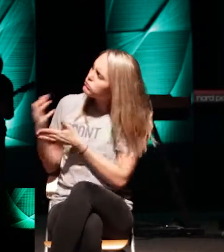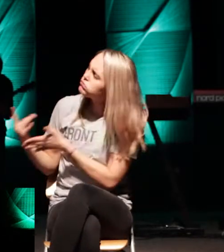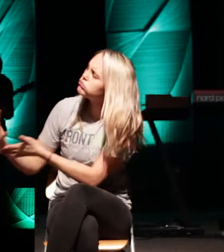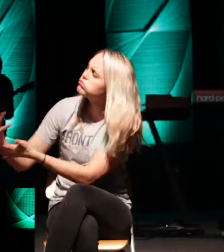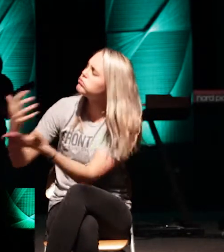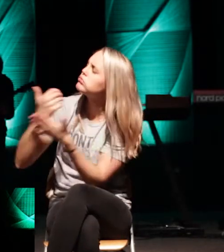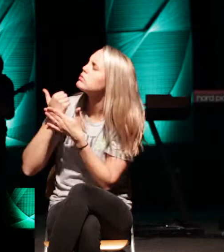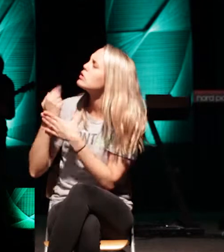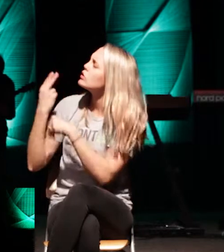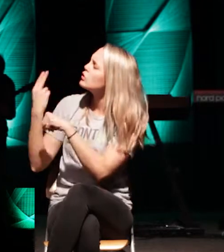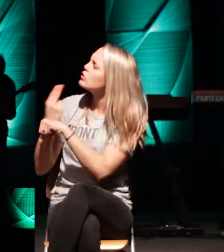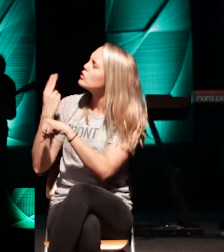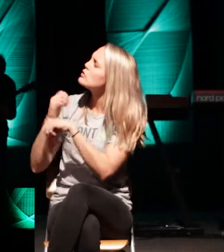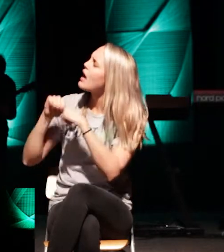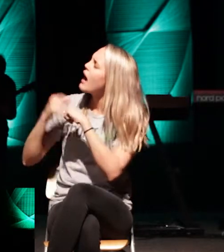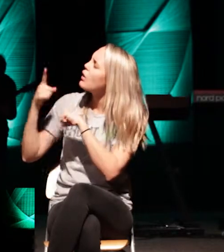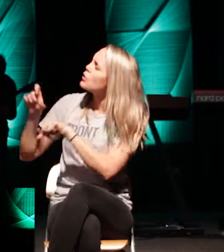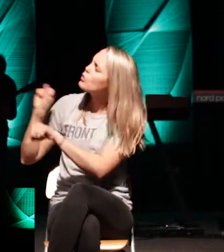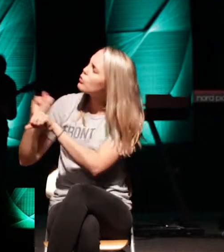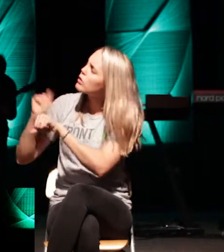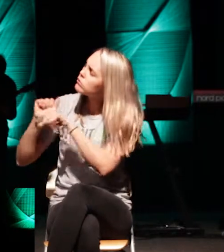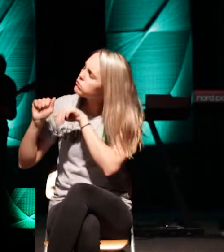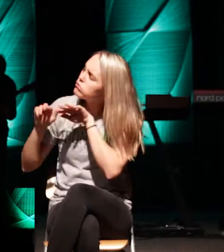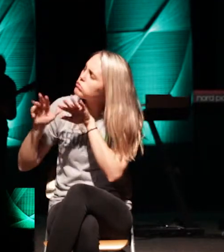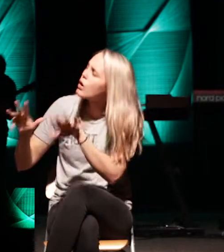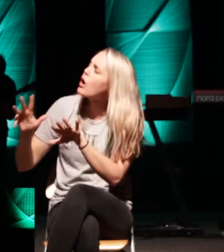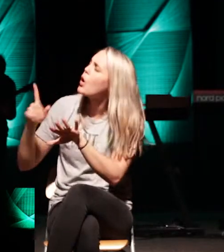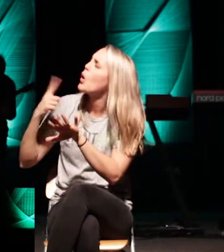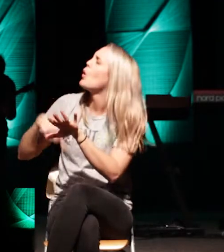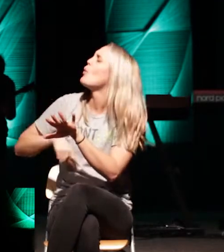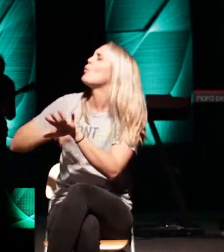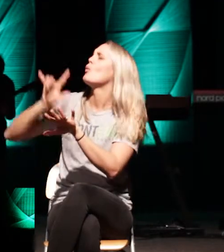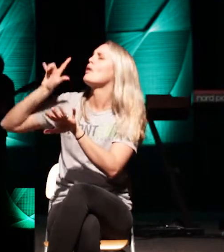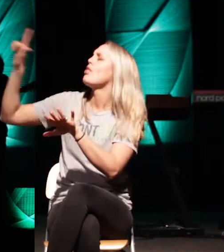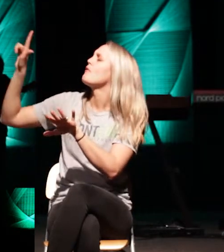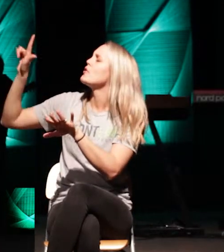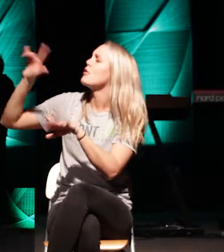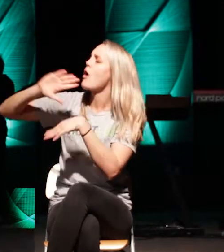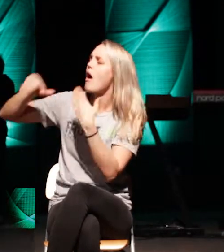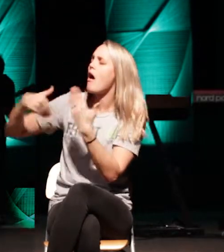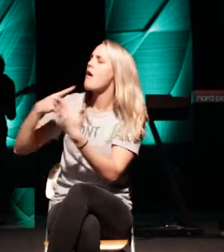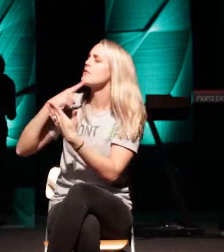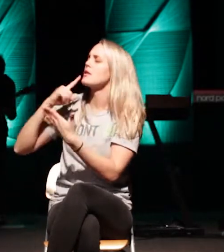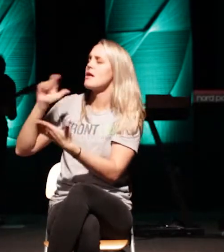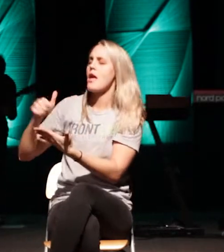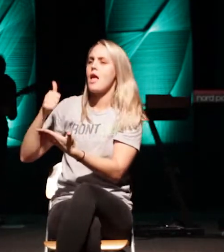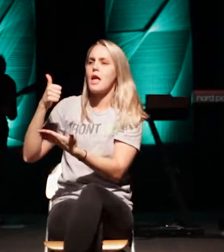are working in a big way. We love you. And everybody said together, amen.